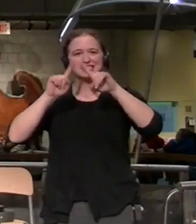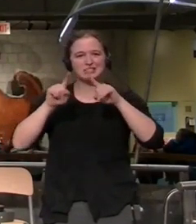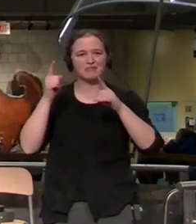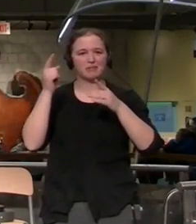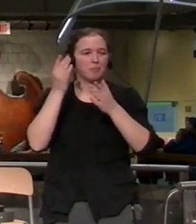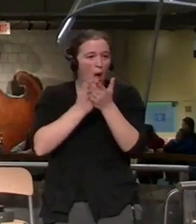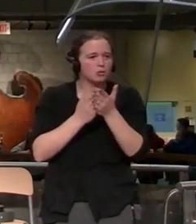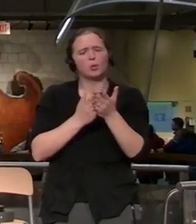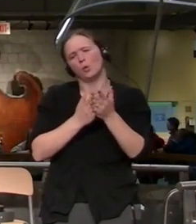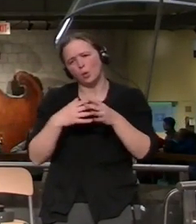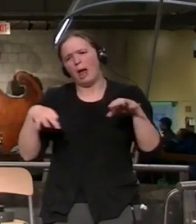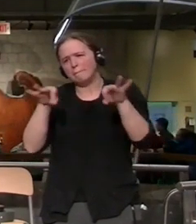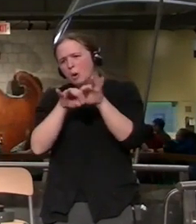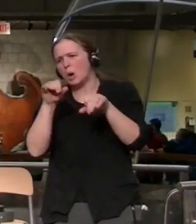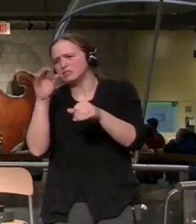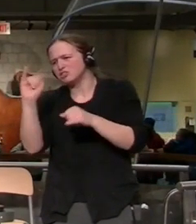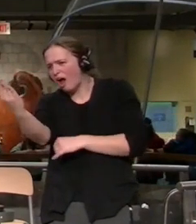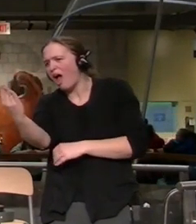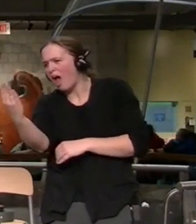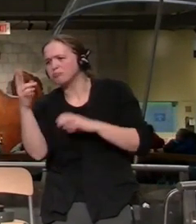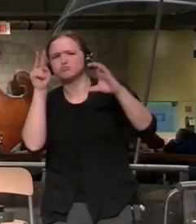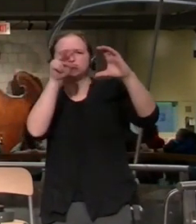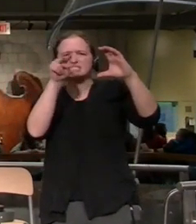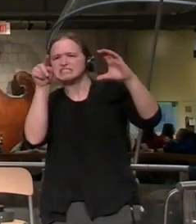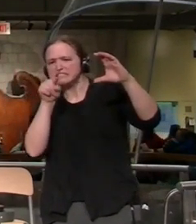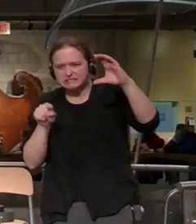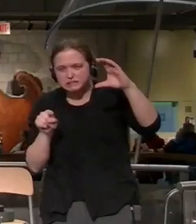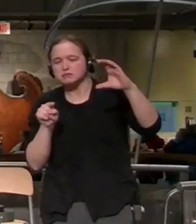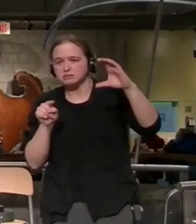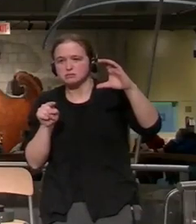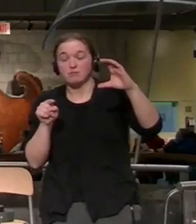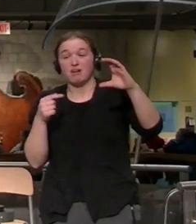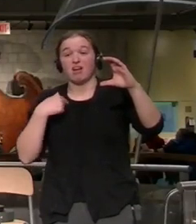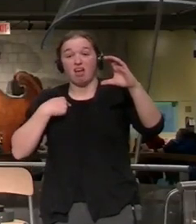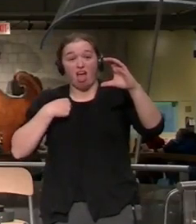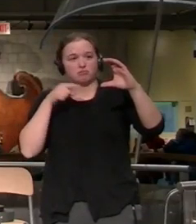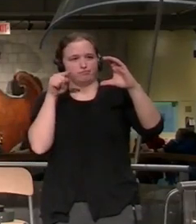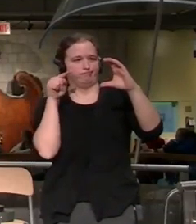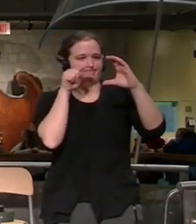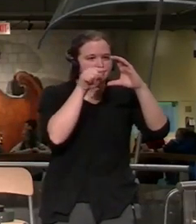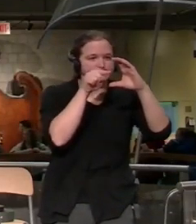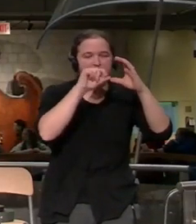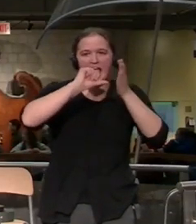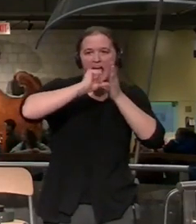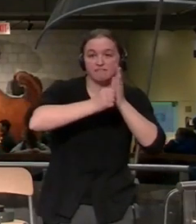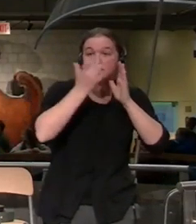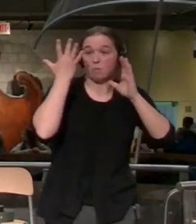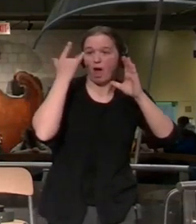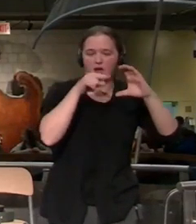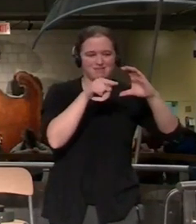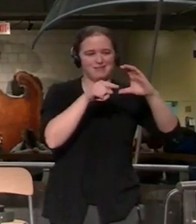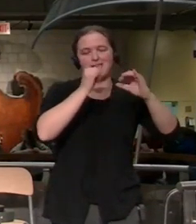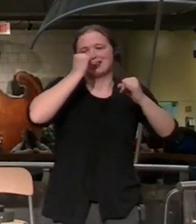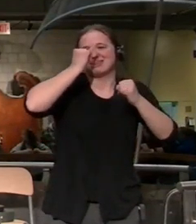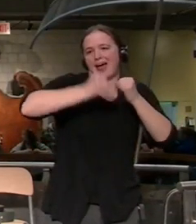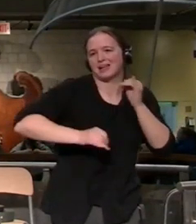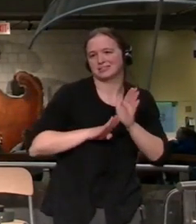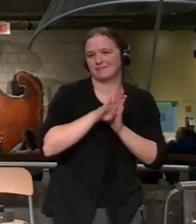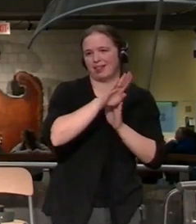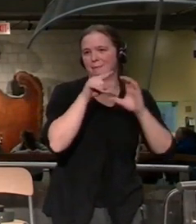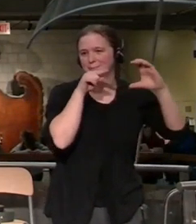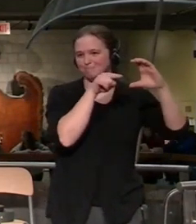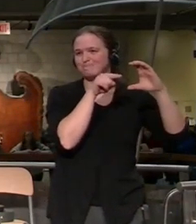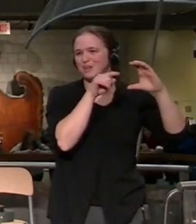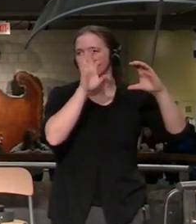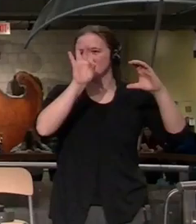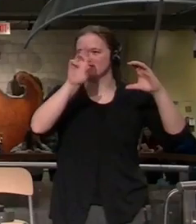in orange, because this is the last part of the brain that develops. And if you look at all the functions of the frontal lobe, you see